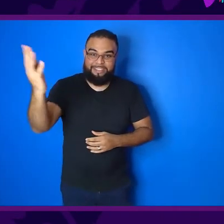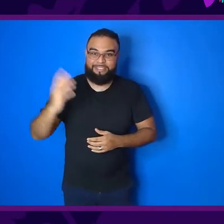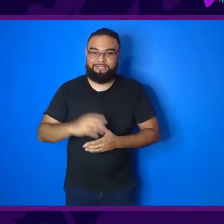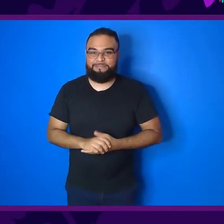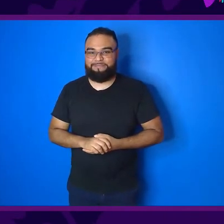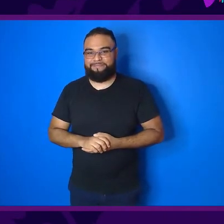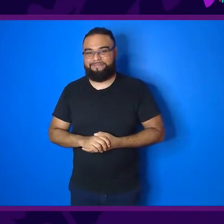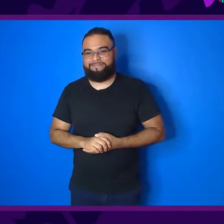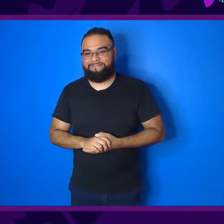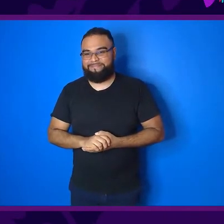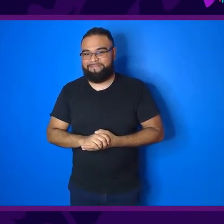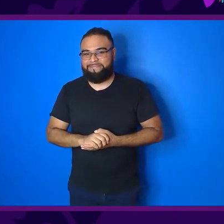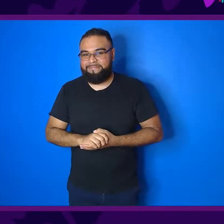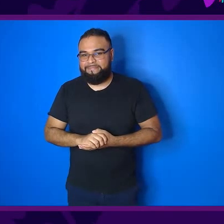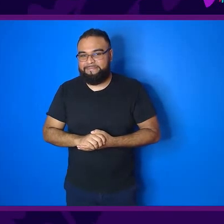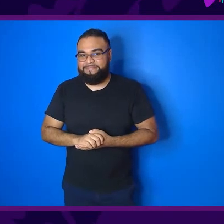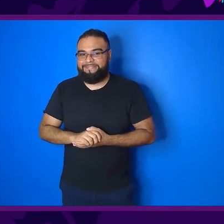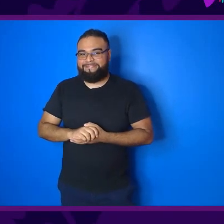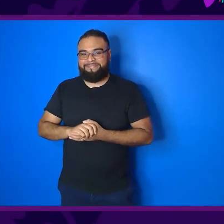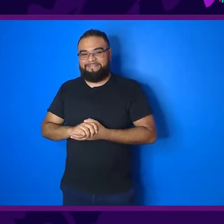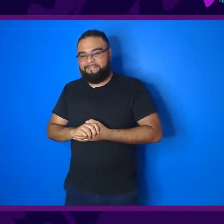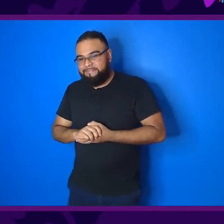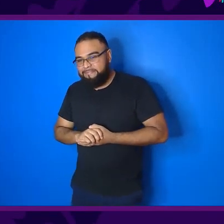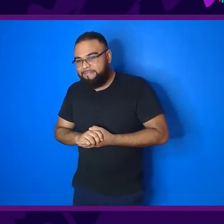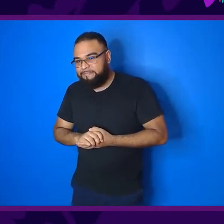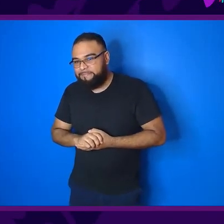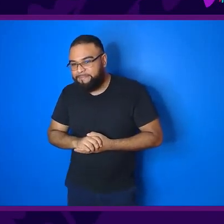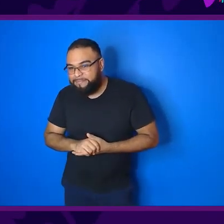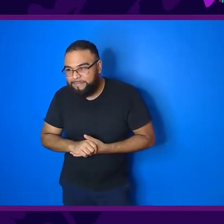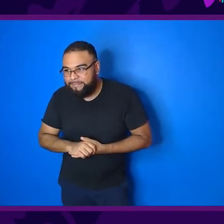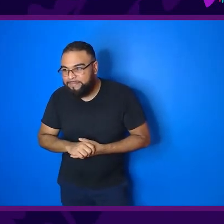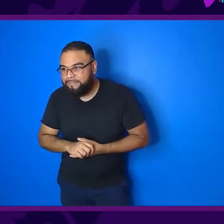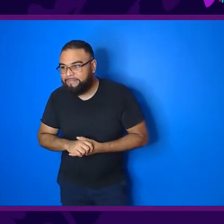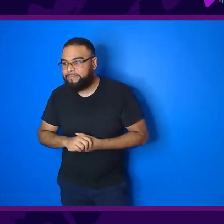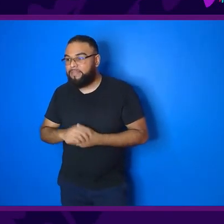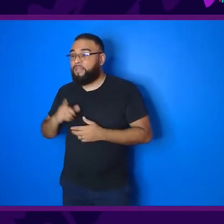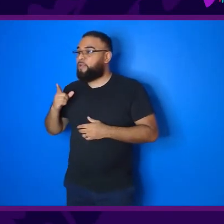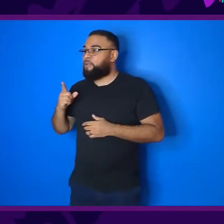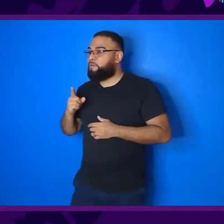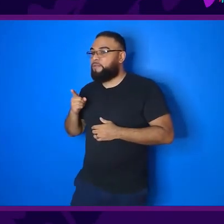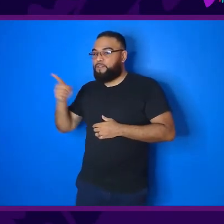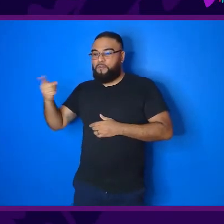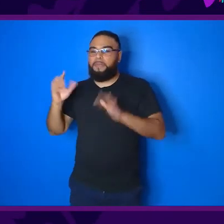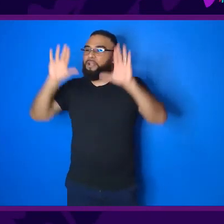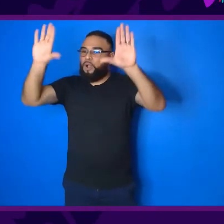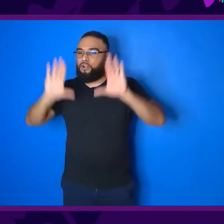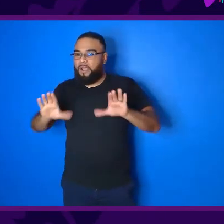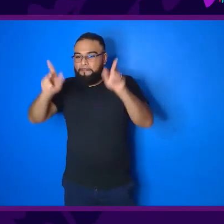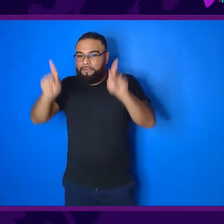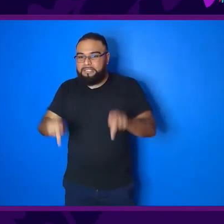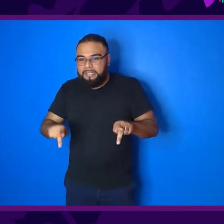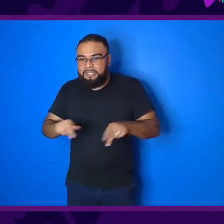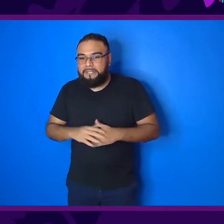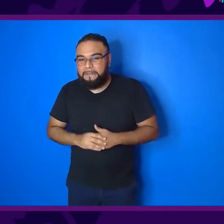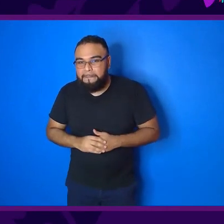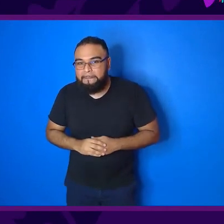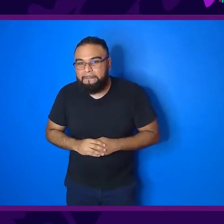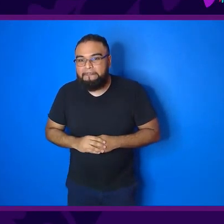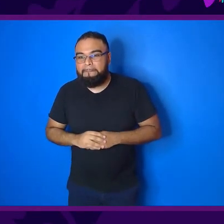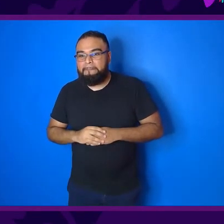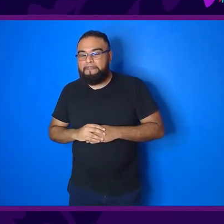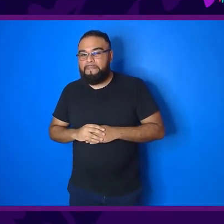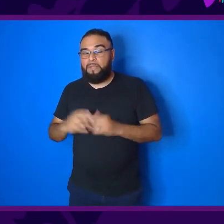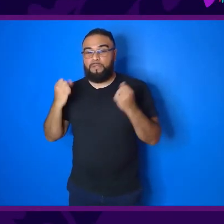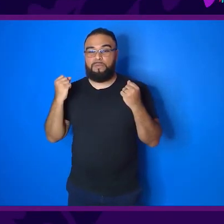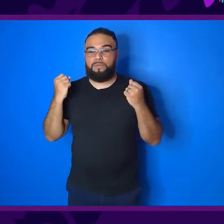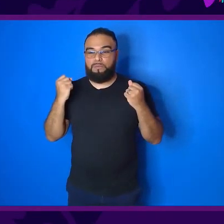she has been a great influence, a very positive influence, a strong influence in so many sectors of